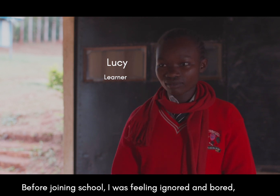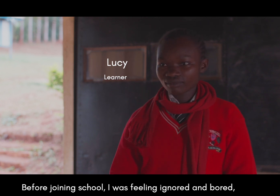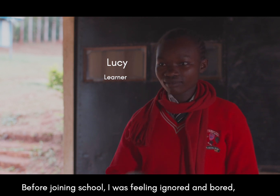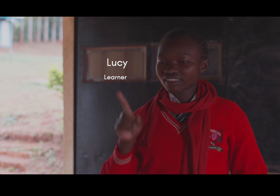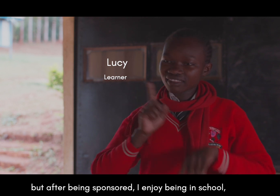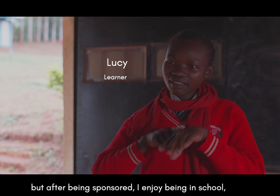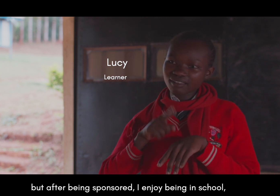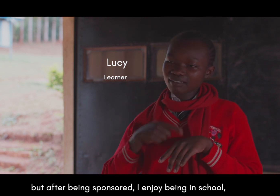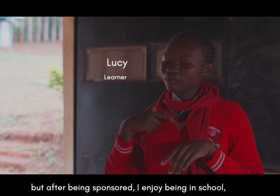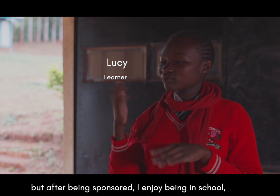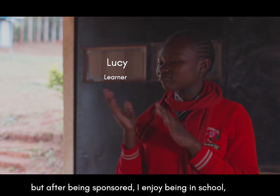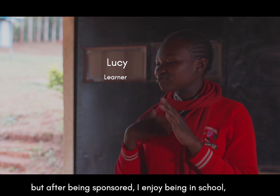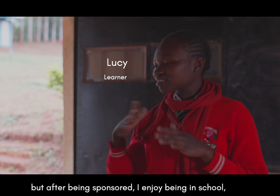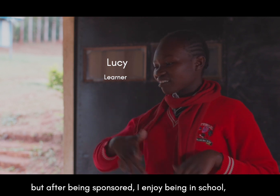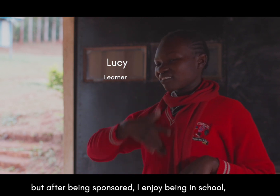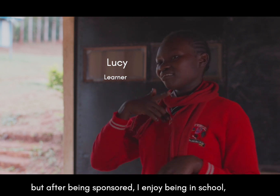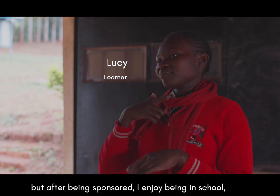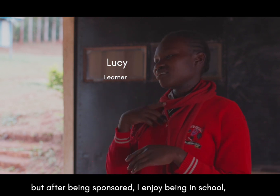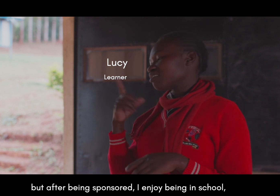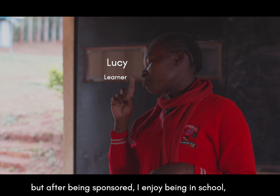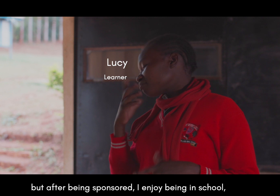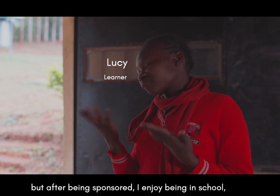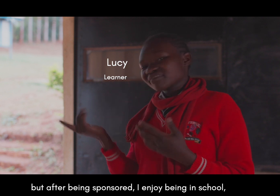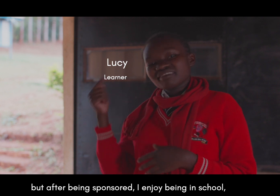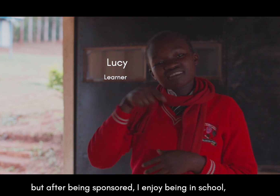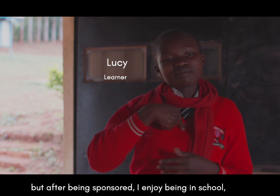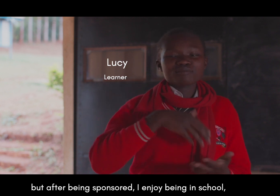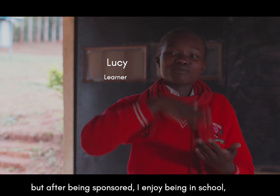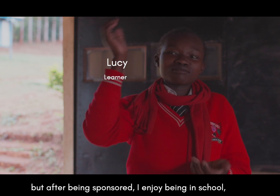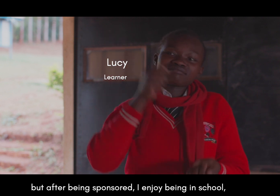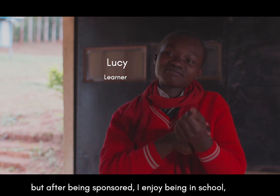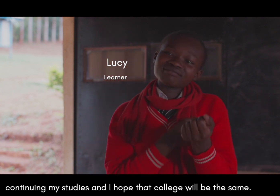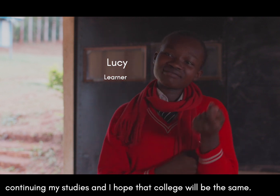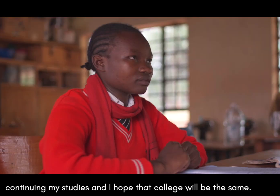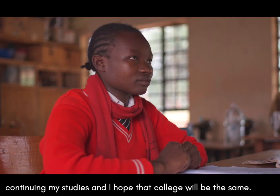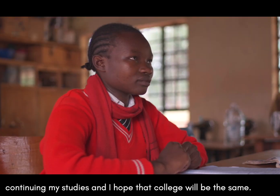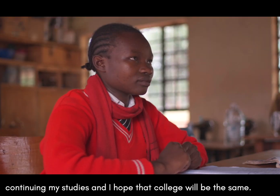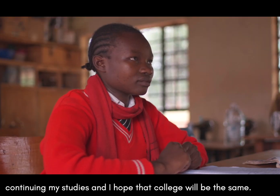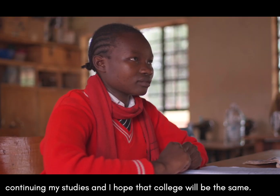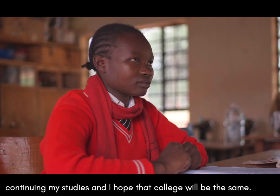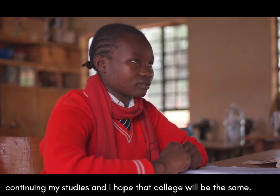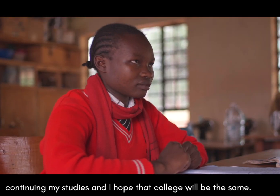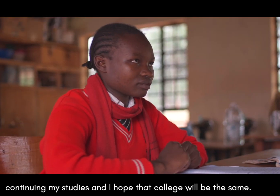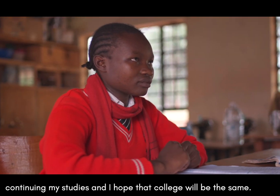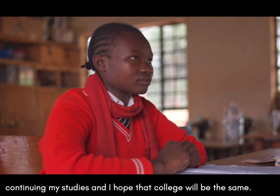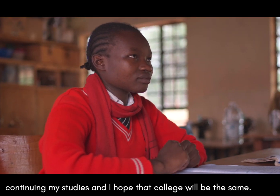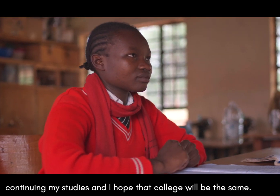But after being sponsored, I enjoy being in school, continuing my studies, and I hope that college will be the same.